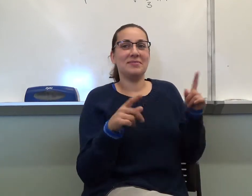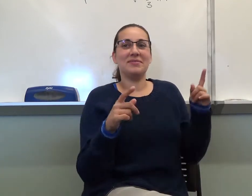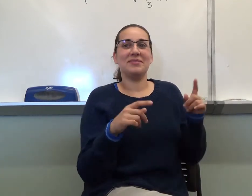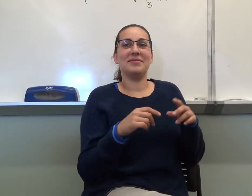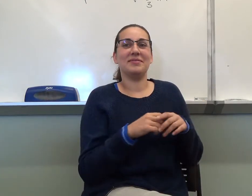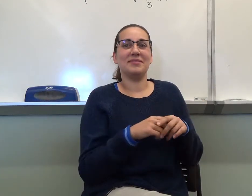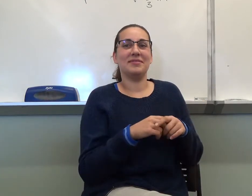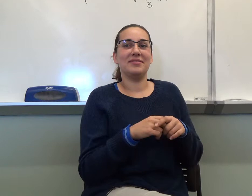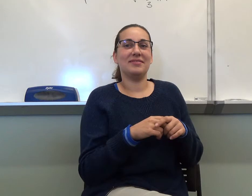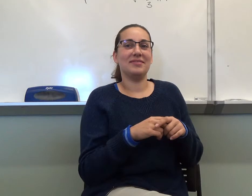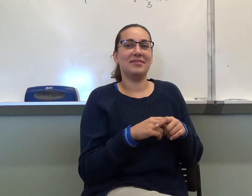$81.2 billion.